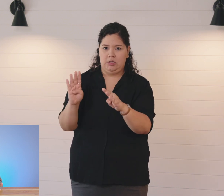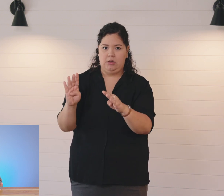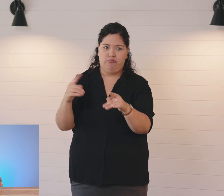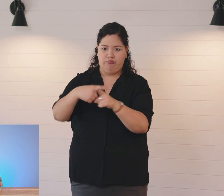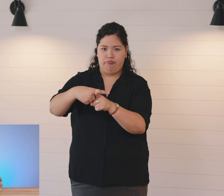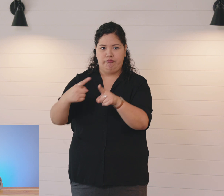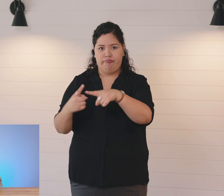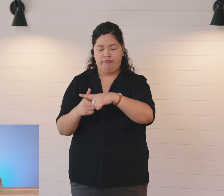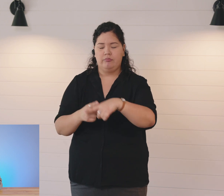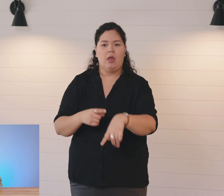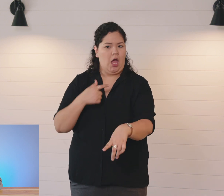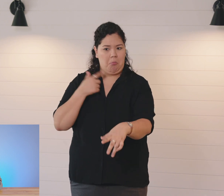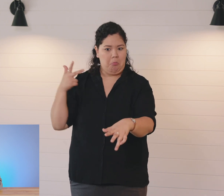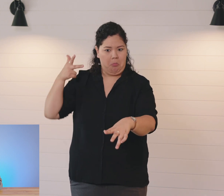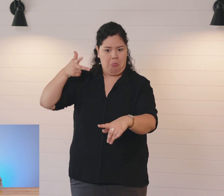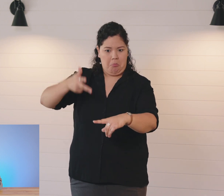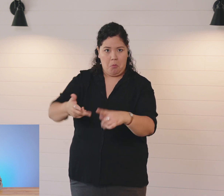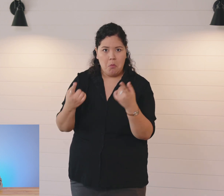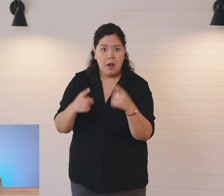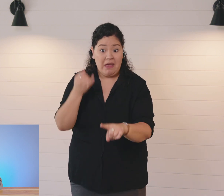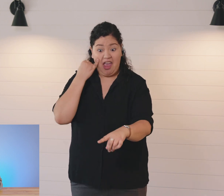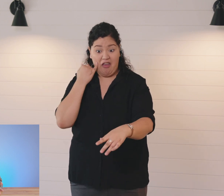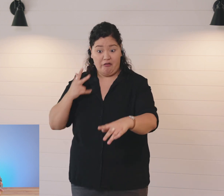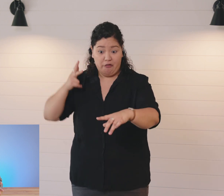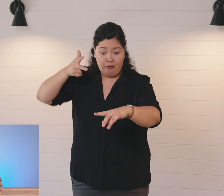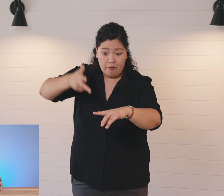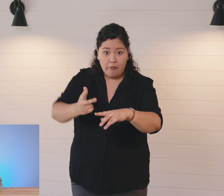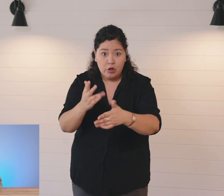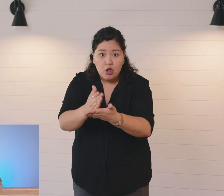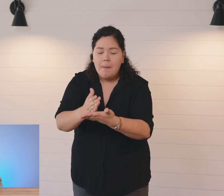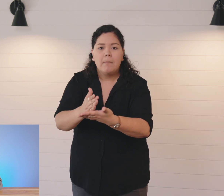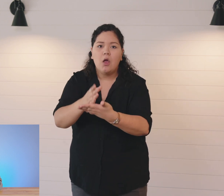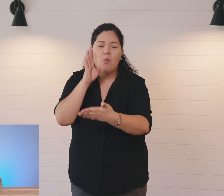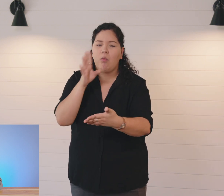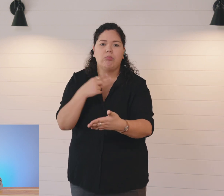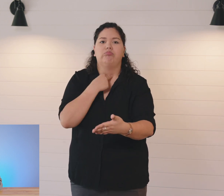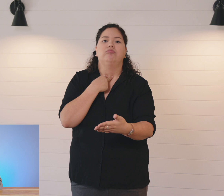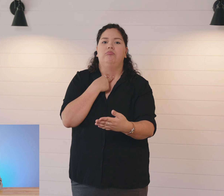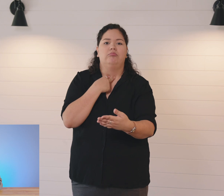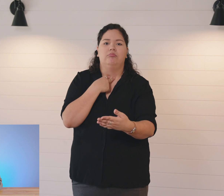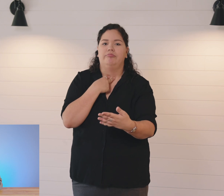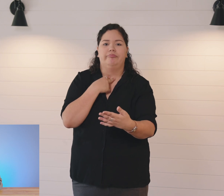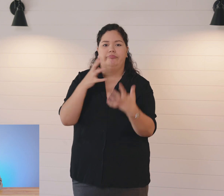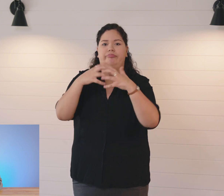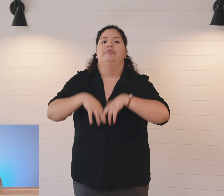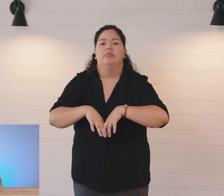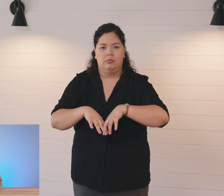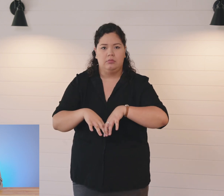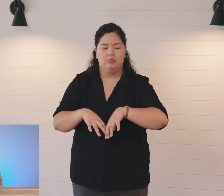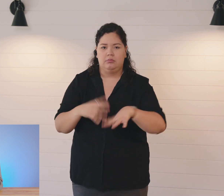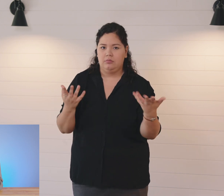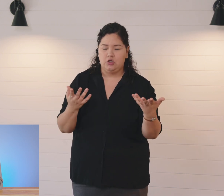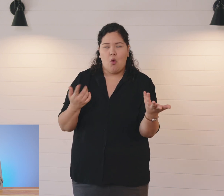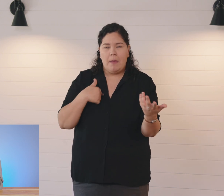And I didn't know what was going to happen when I got there, because if I stopped the car, it stalled and I couldn't get it going again. So I got in the